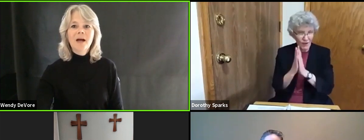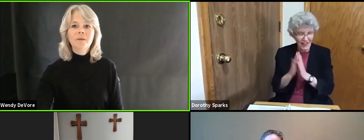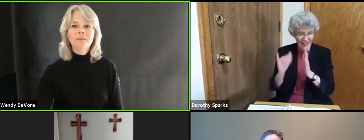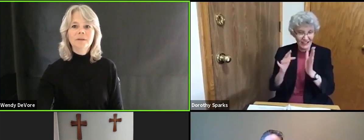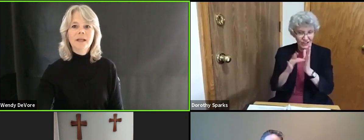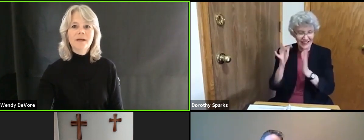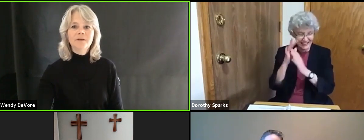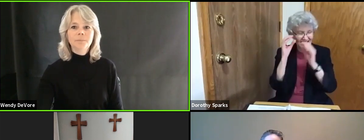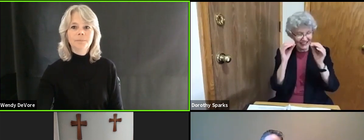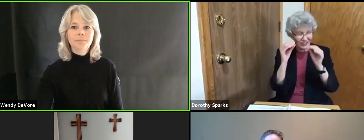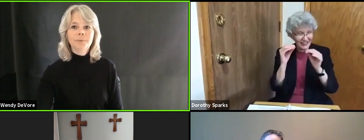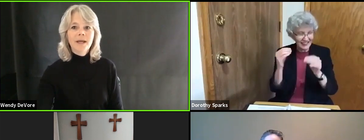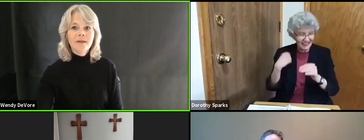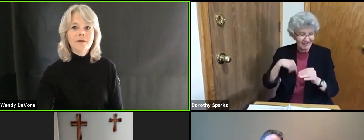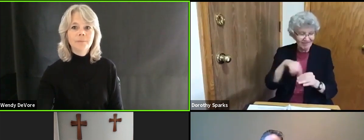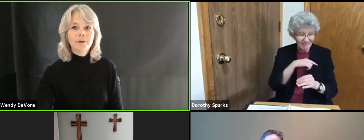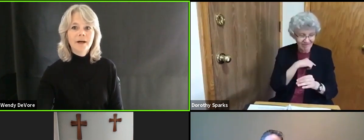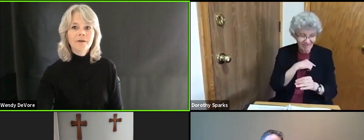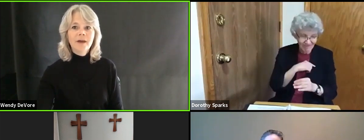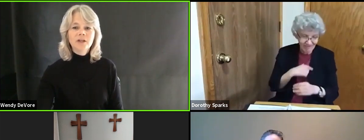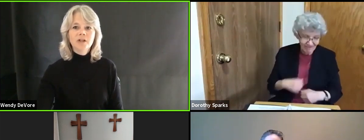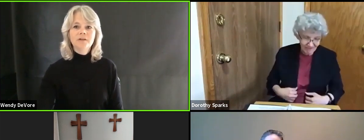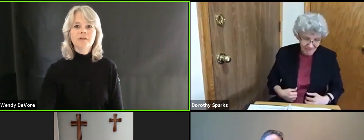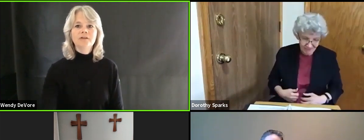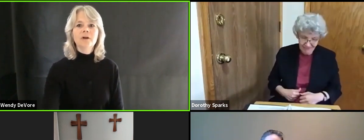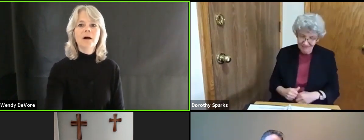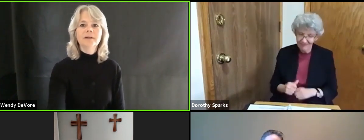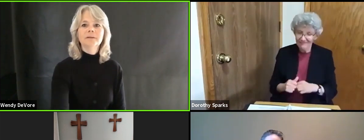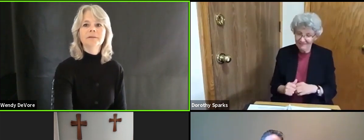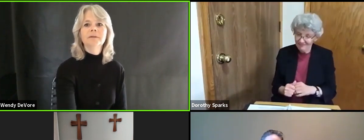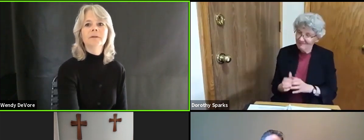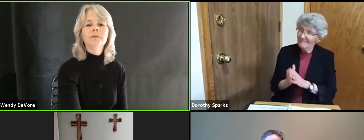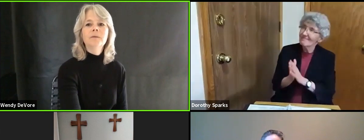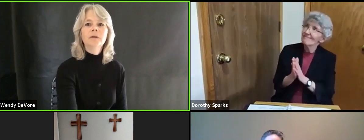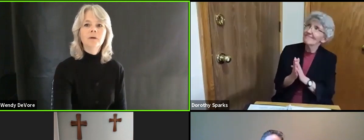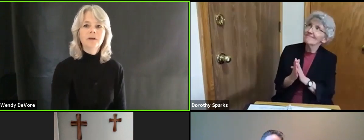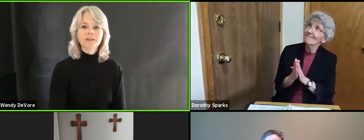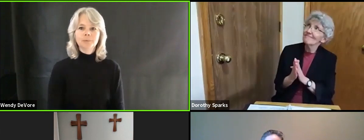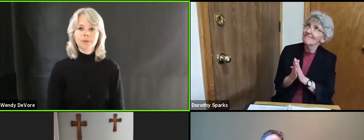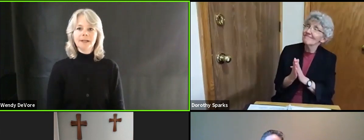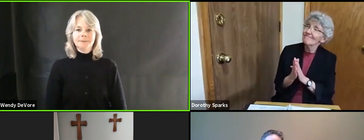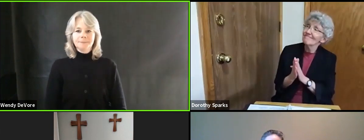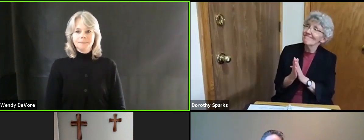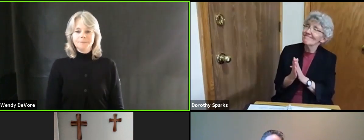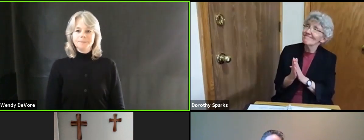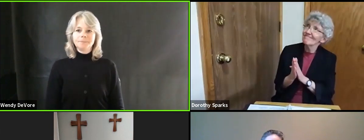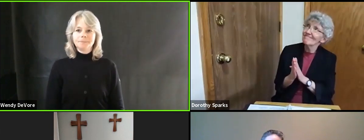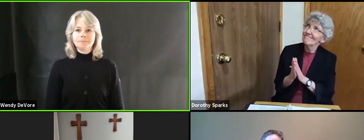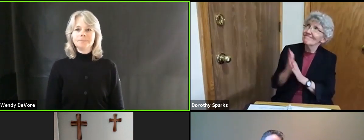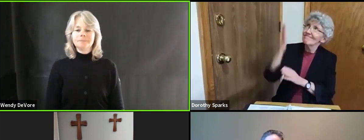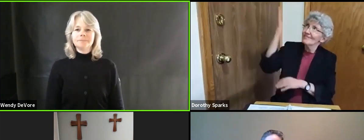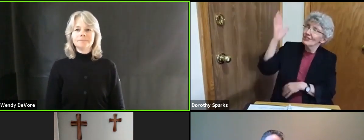And now let us pray the prayer that Jesus taught through the Lord's Prayer.